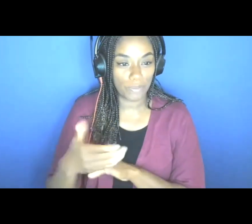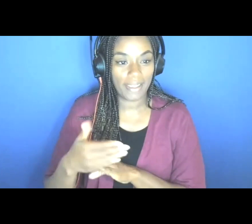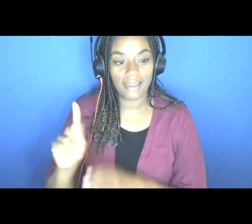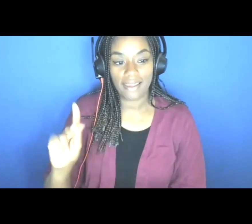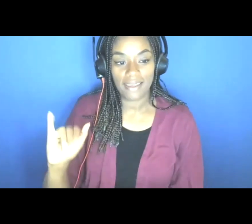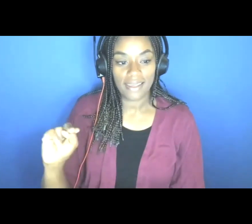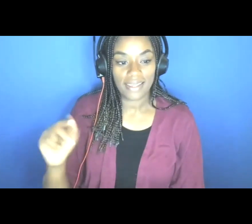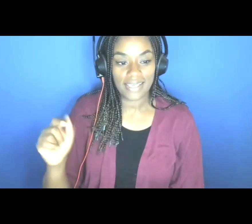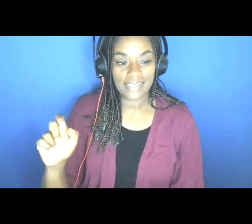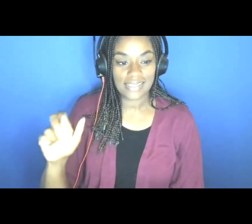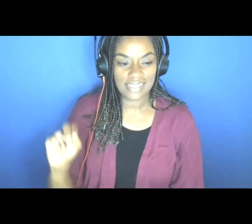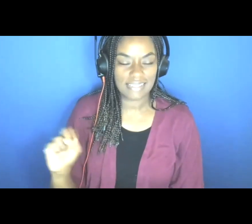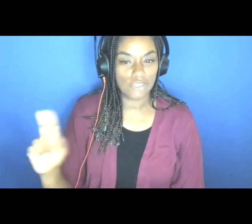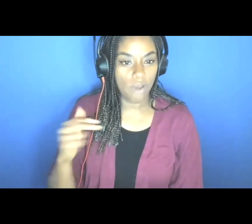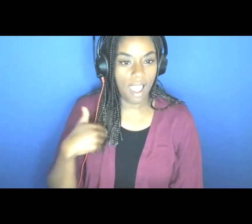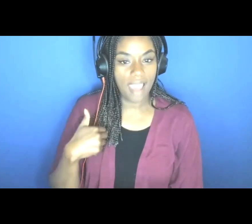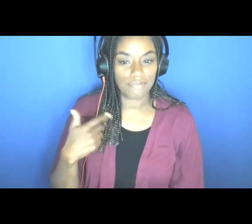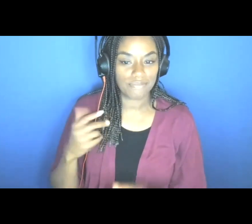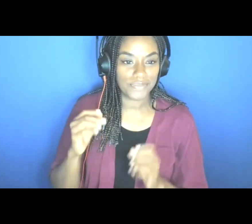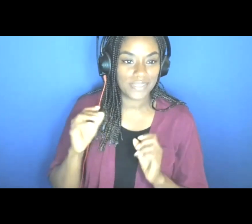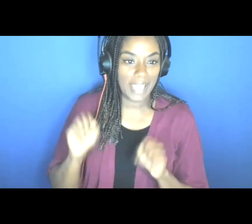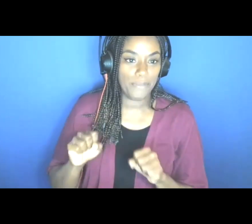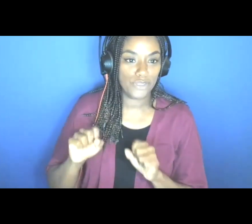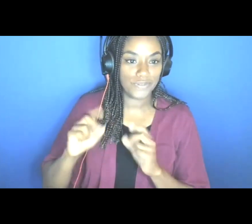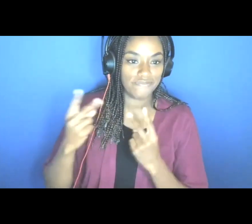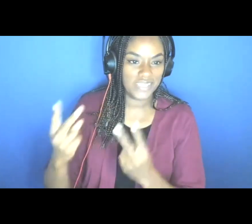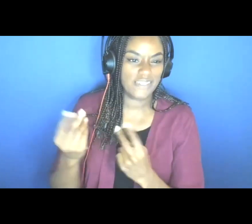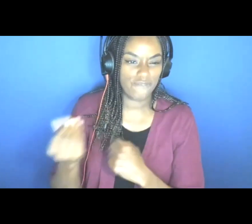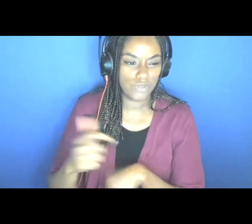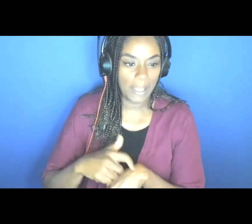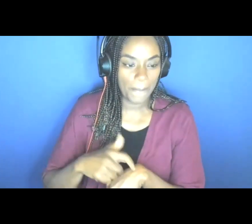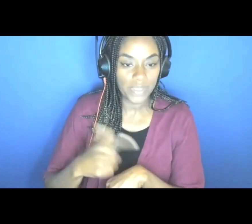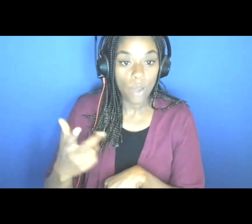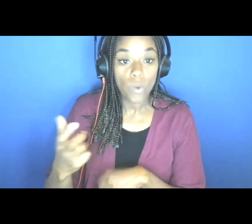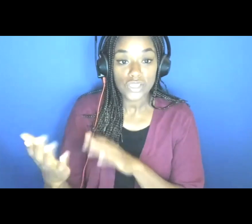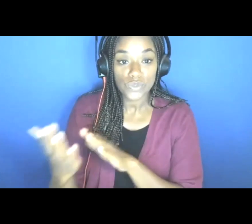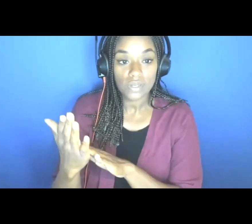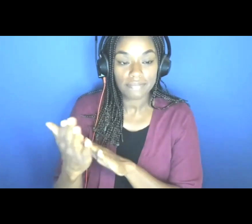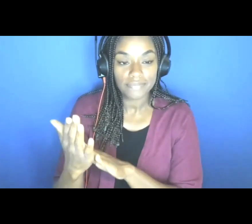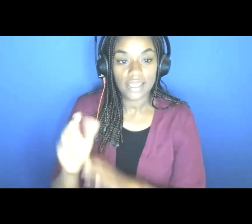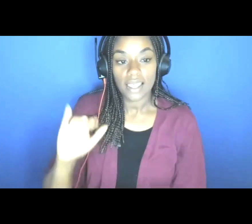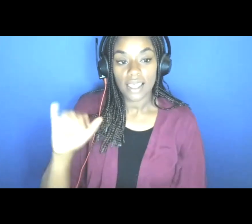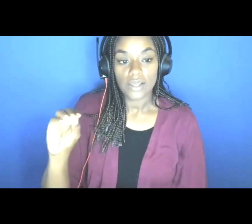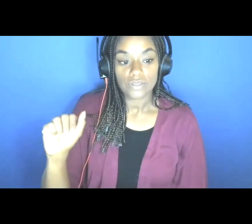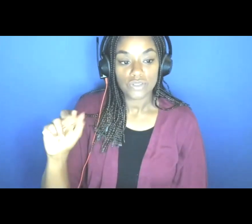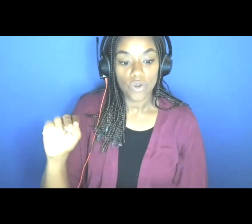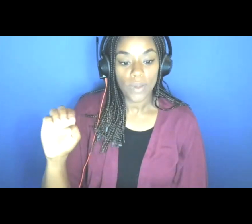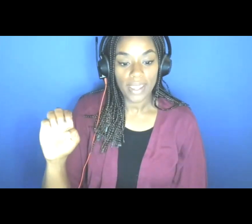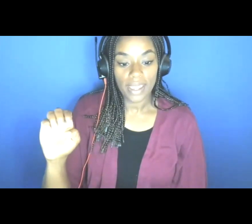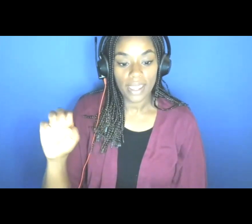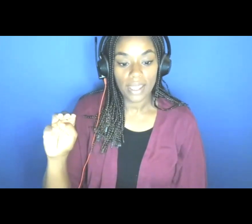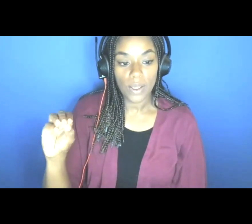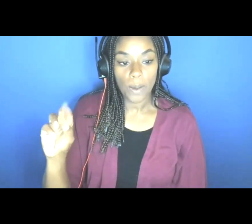times while she was there. I'd like to also acknowledge Joanne Mourne, who told me I ought to show